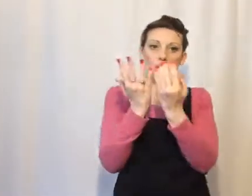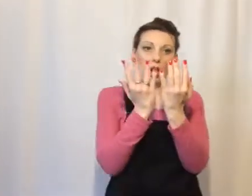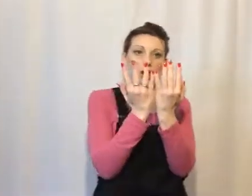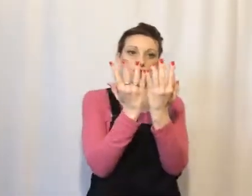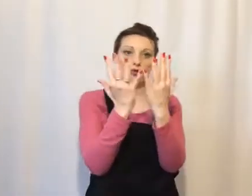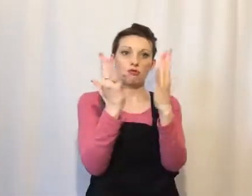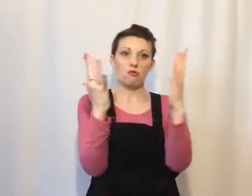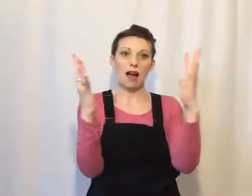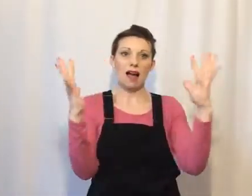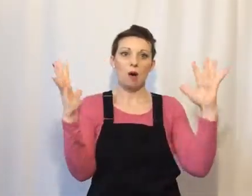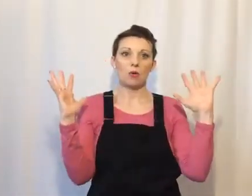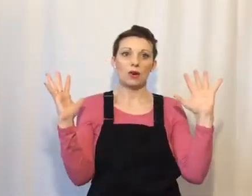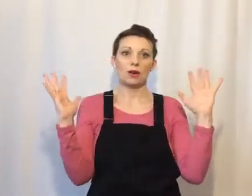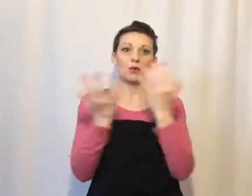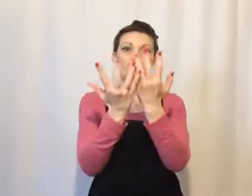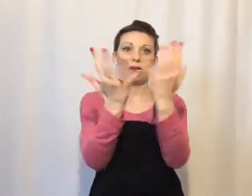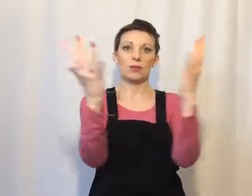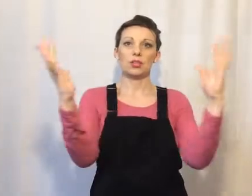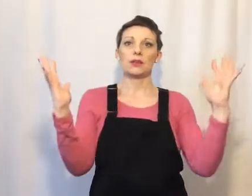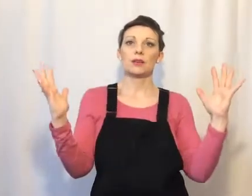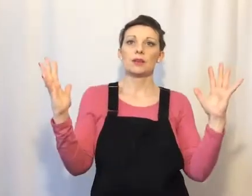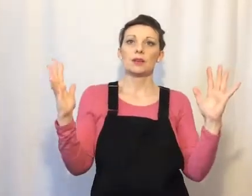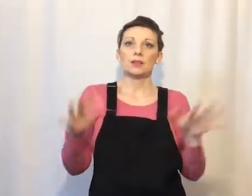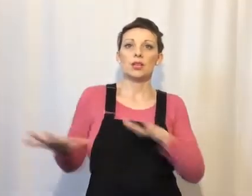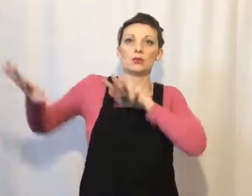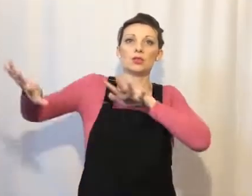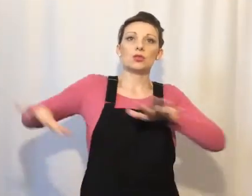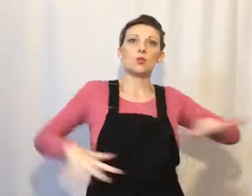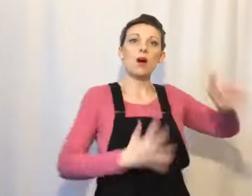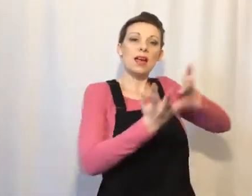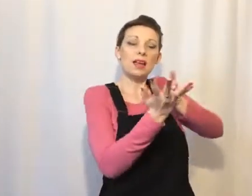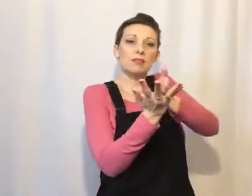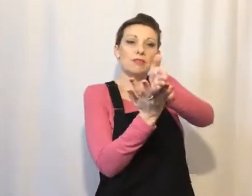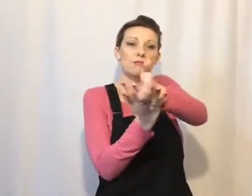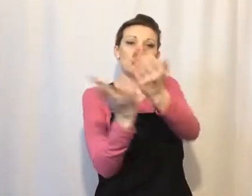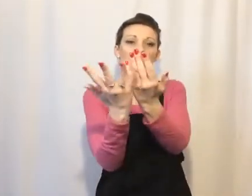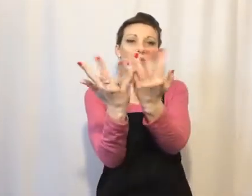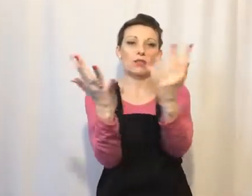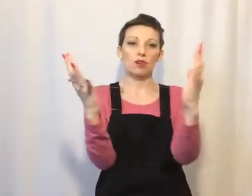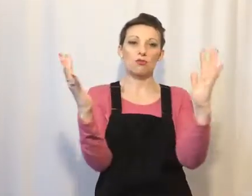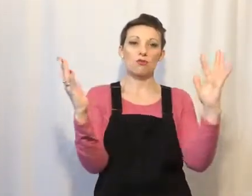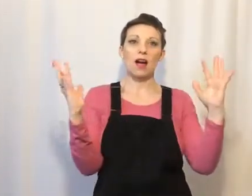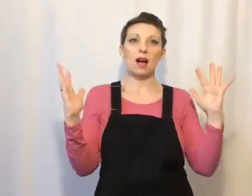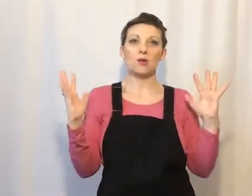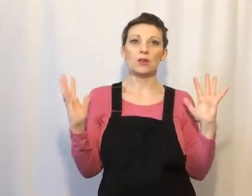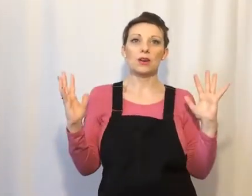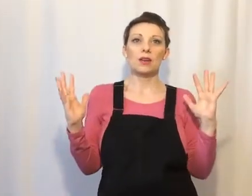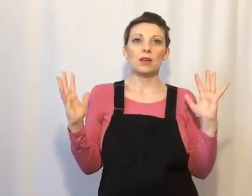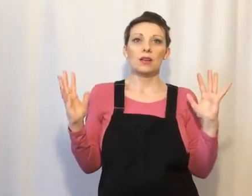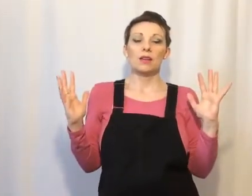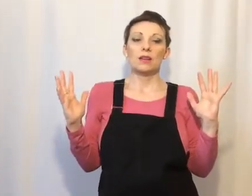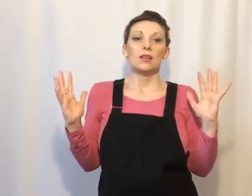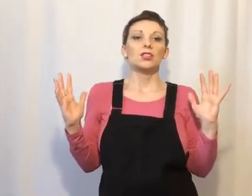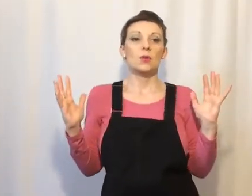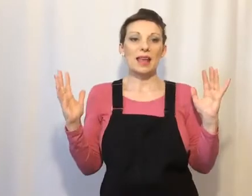a crowd all around you. So sway through the crowd to an